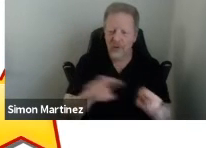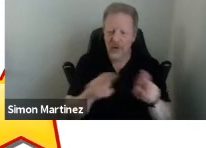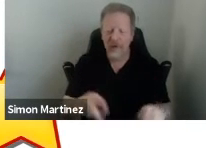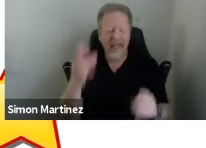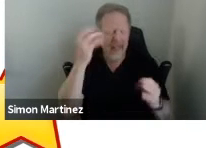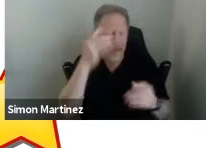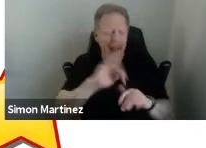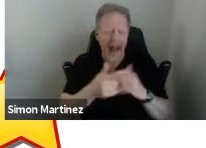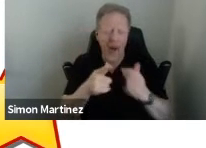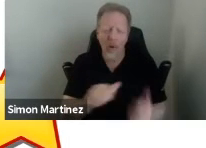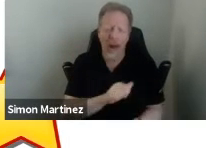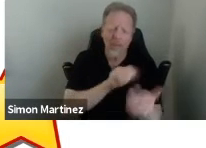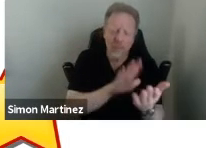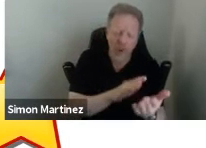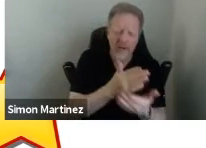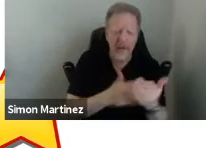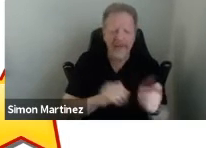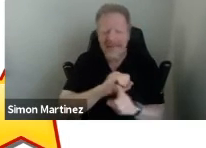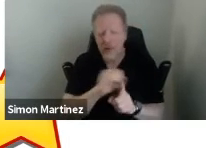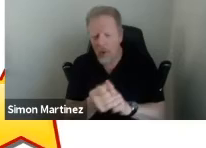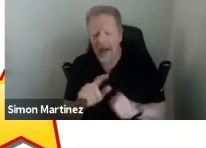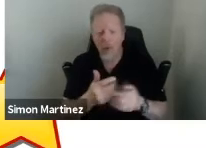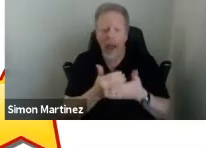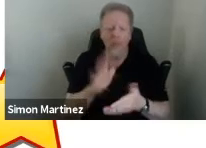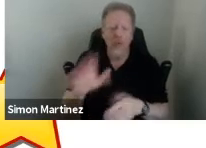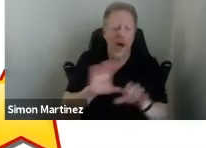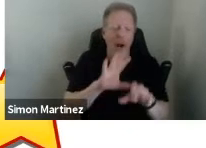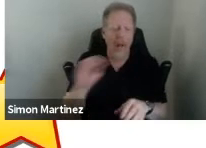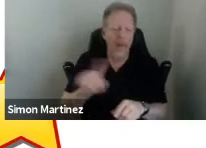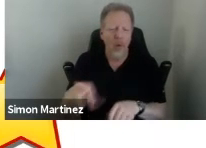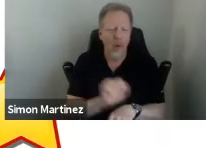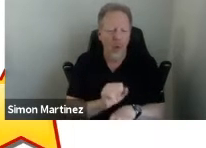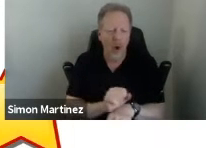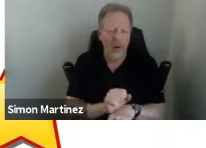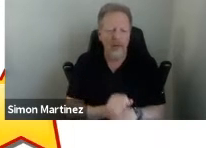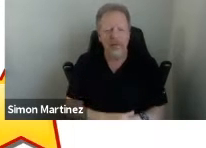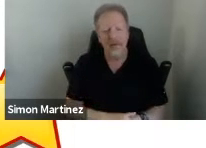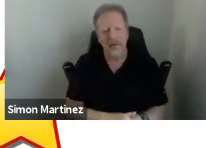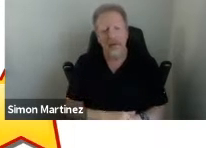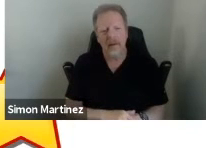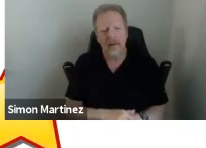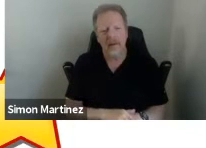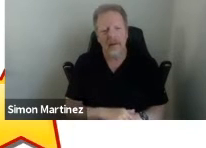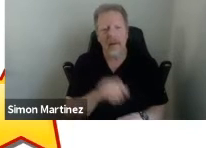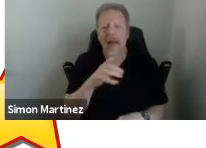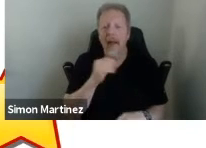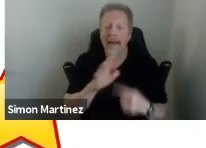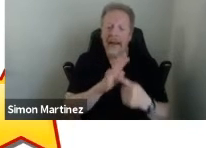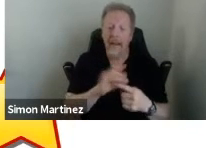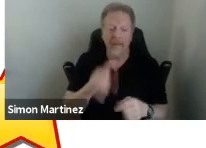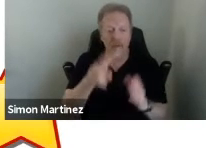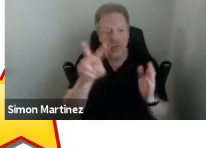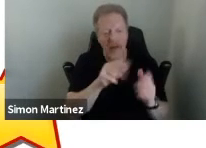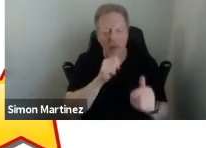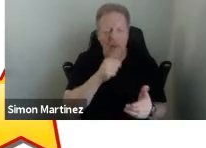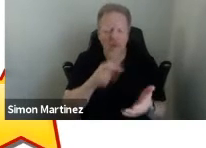done things to help your company where you've worked. And this is an example, if you read through, I'm not going to